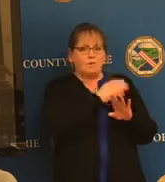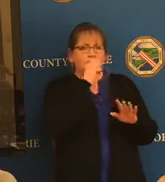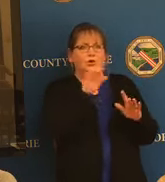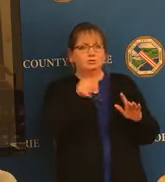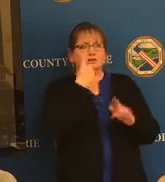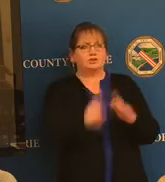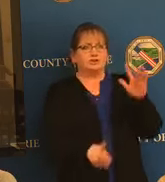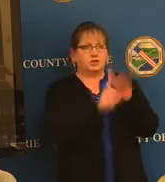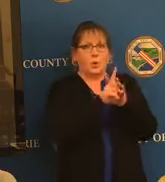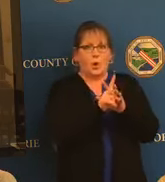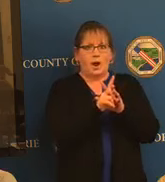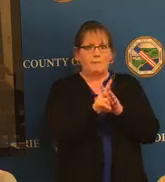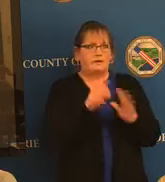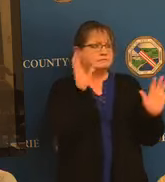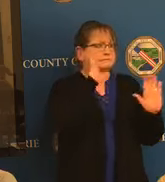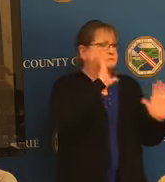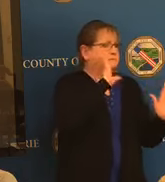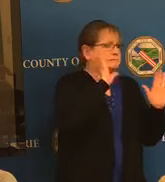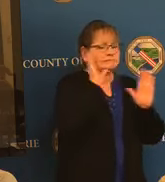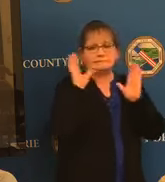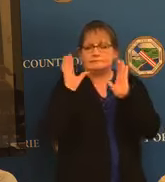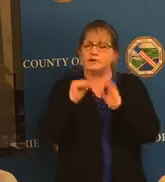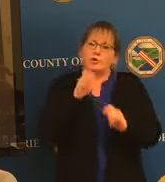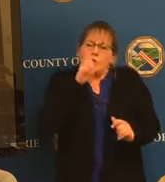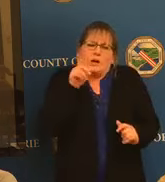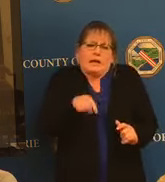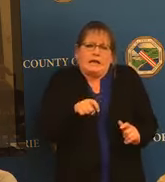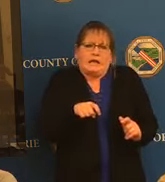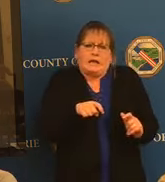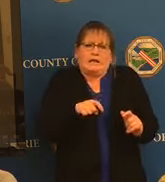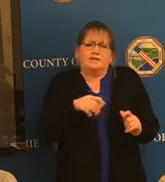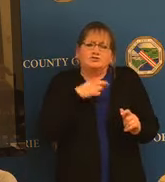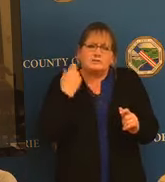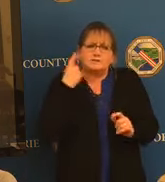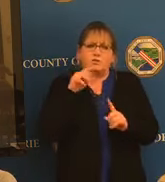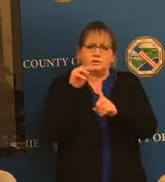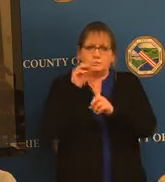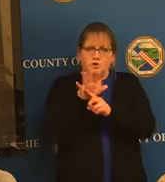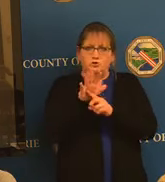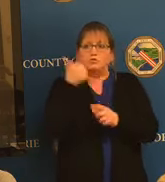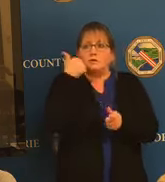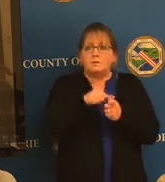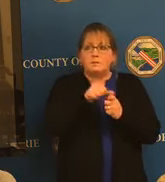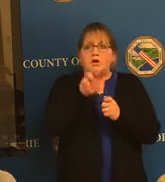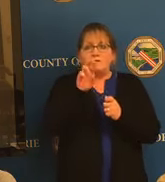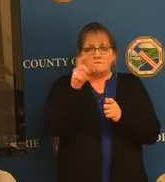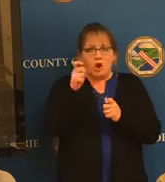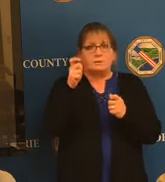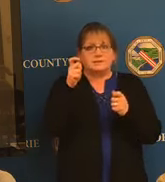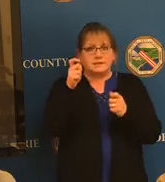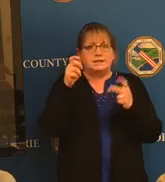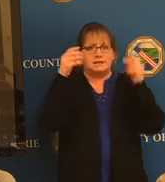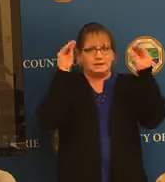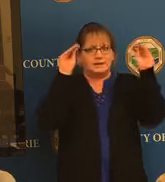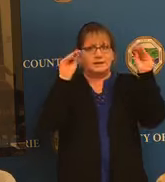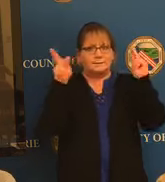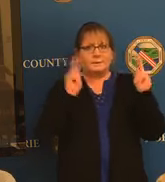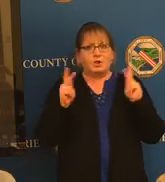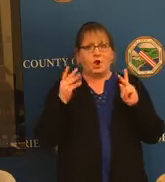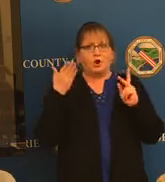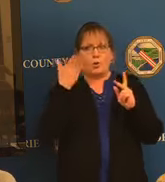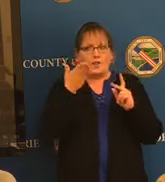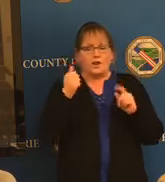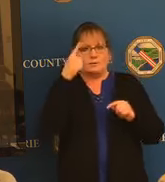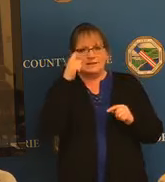save yourself the trip of going inside and the risk of exposure. Because remember, for pharmacies, many times people are going there because